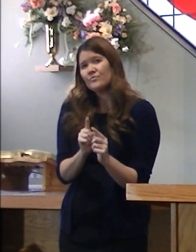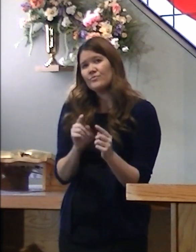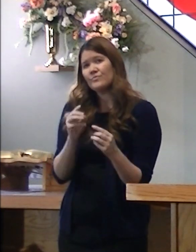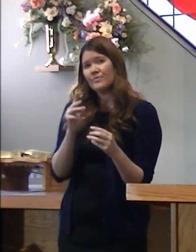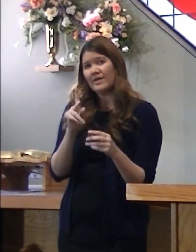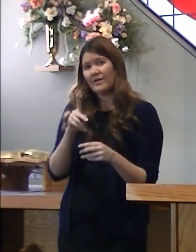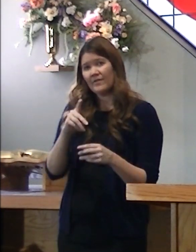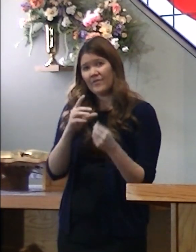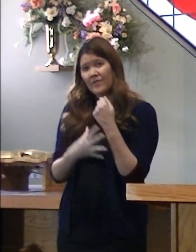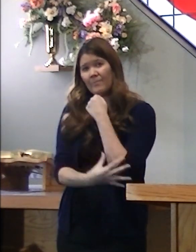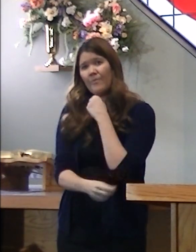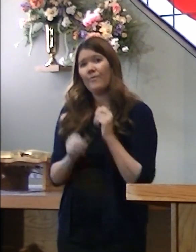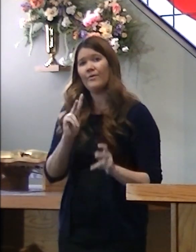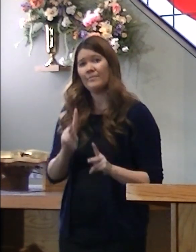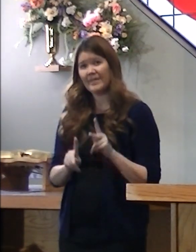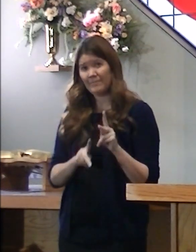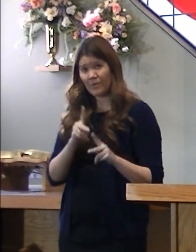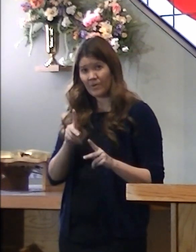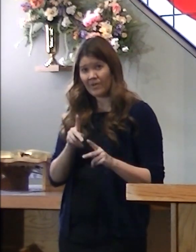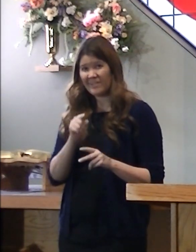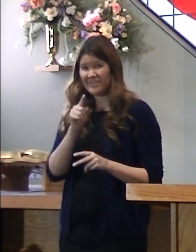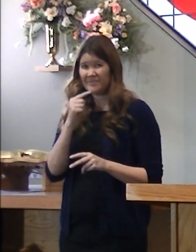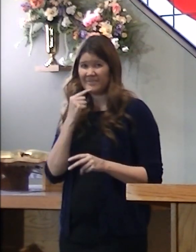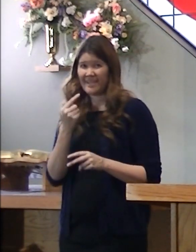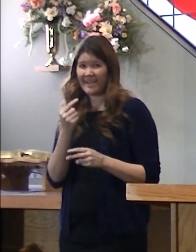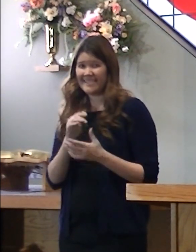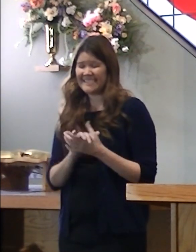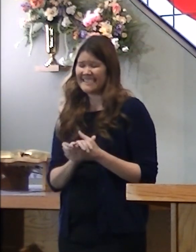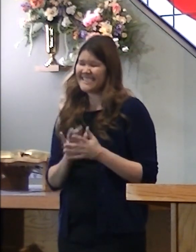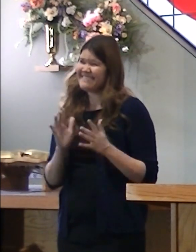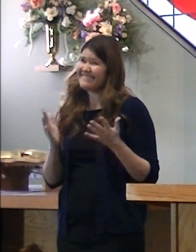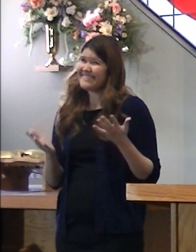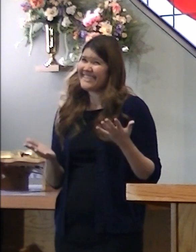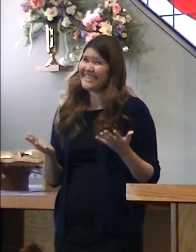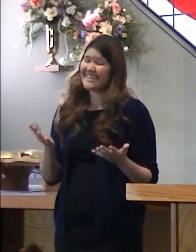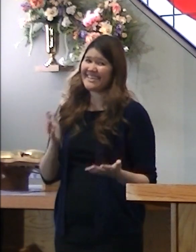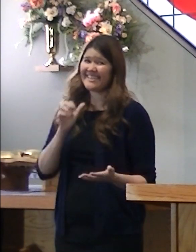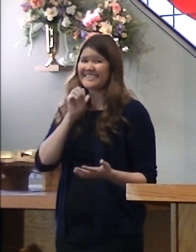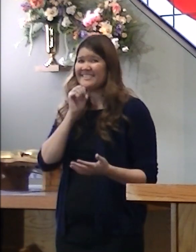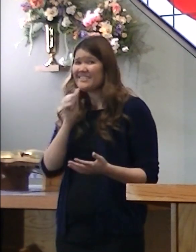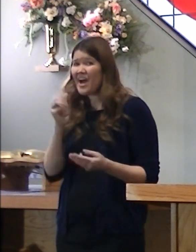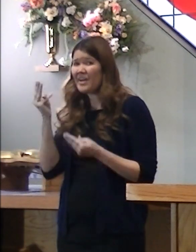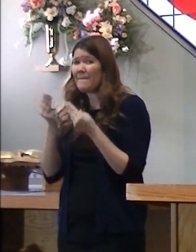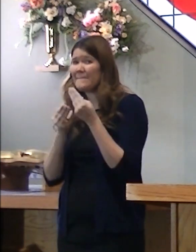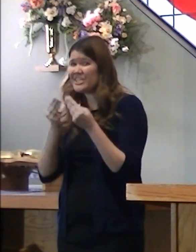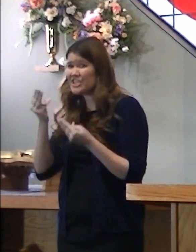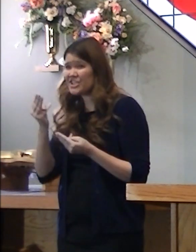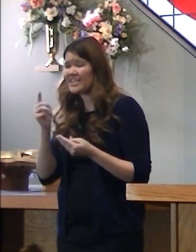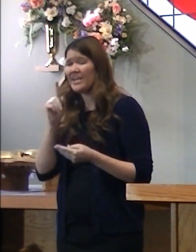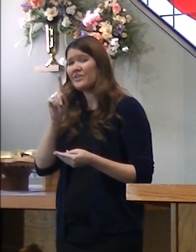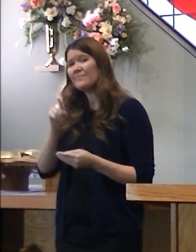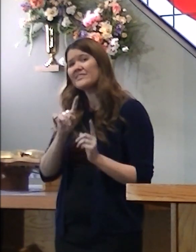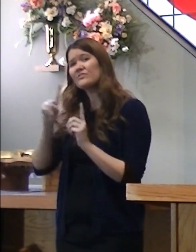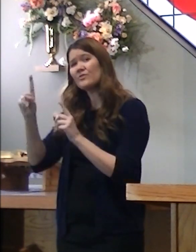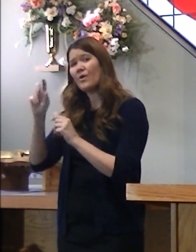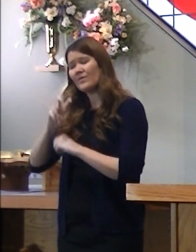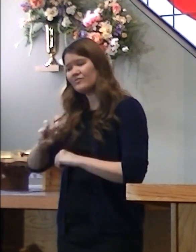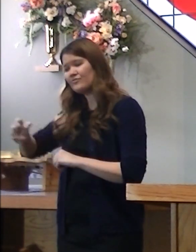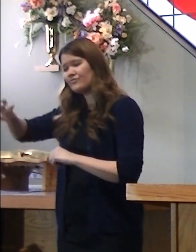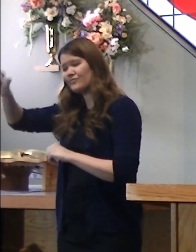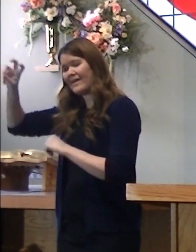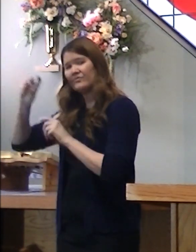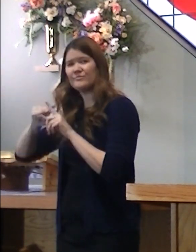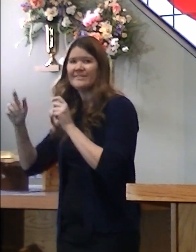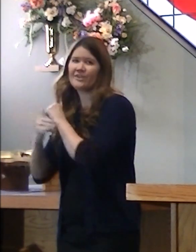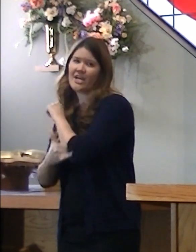a park all by themselves, you reason, that's really not being a missionary. You have to go overseas to be a